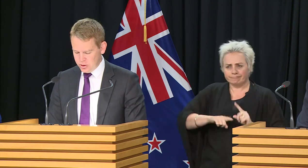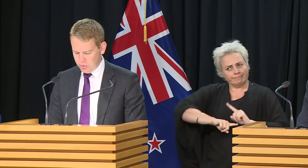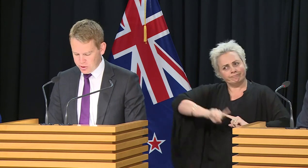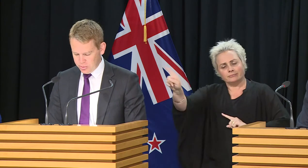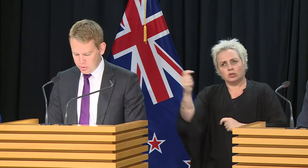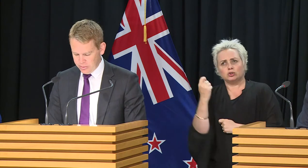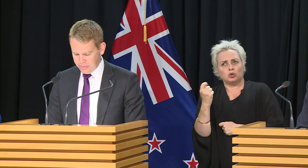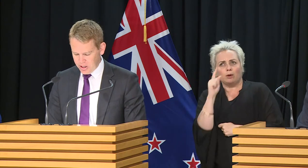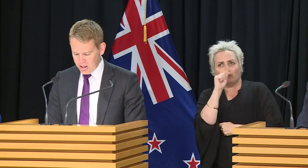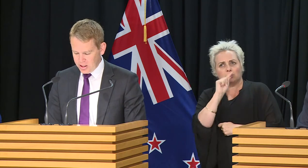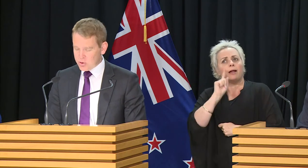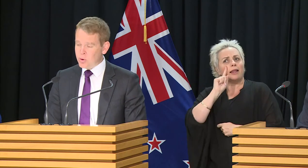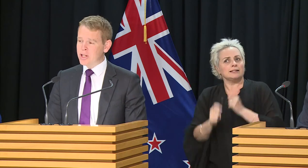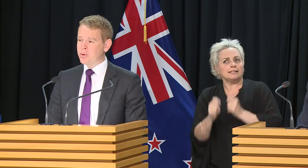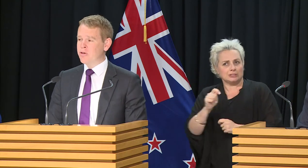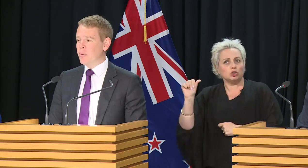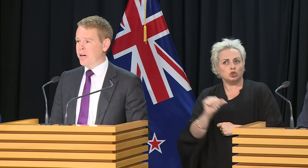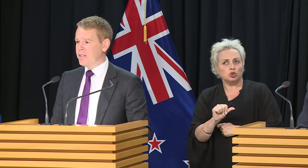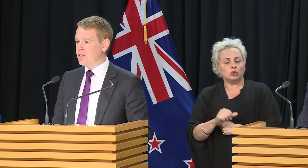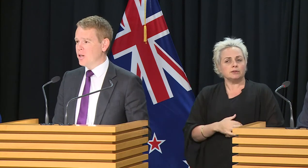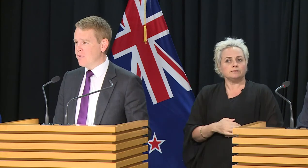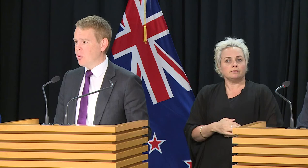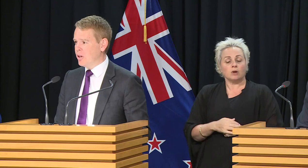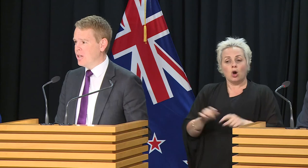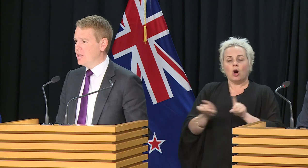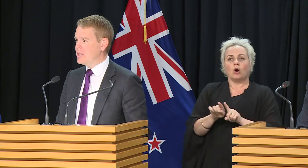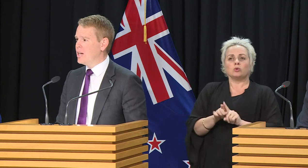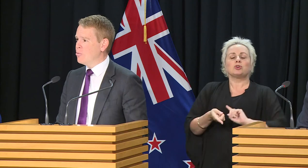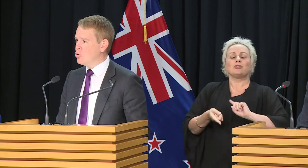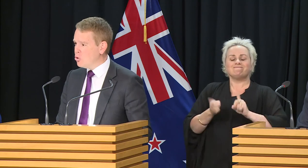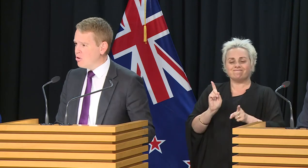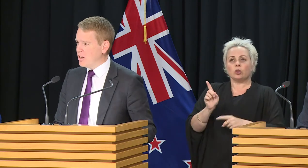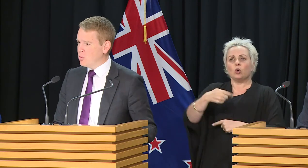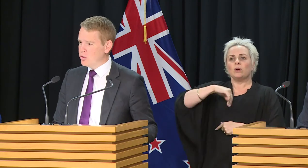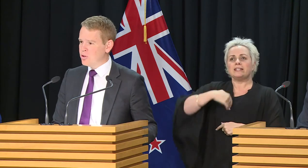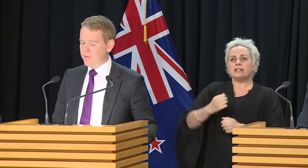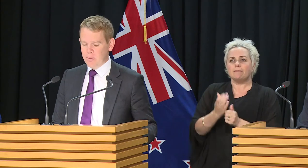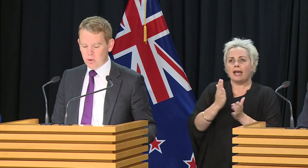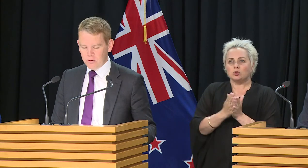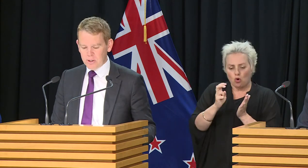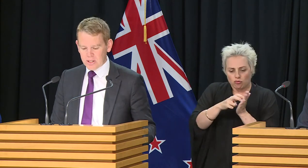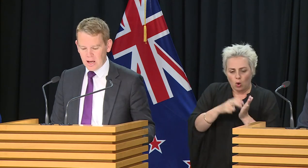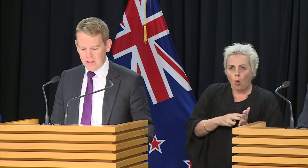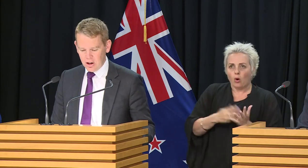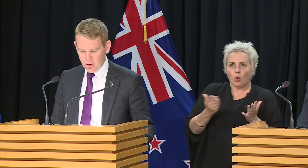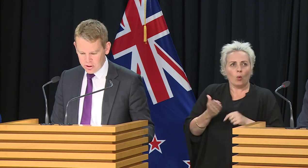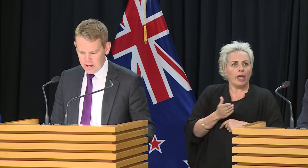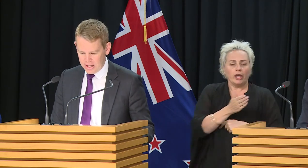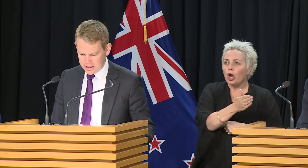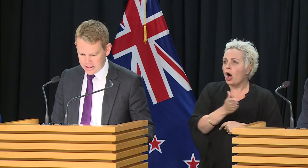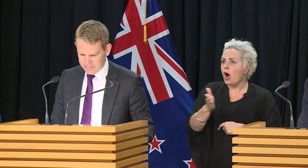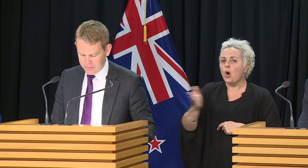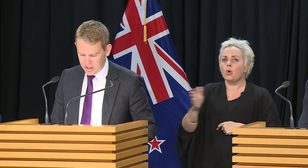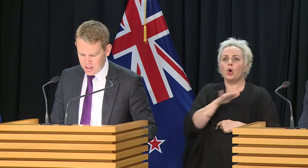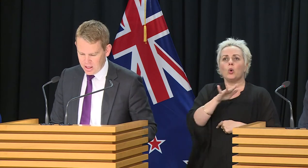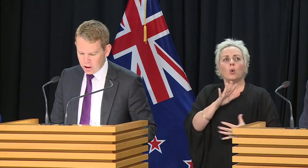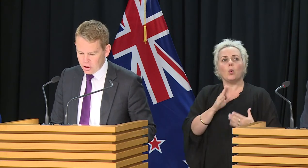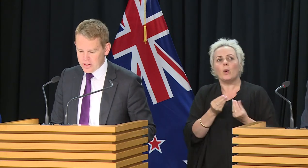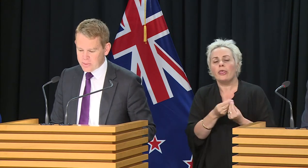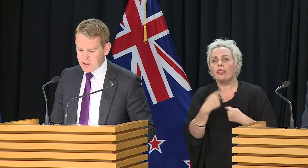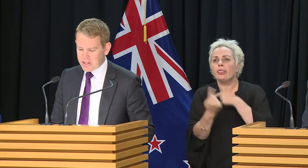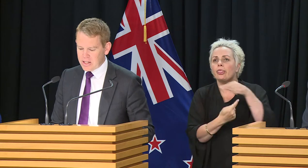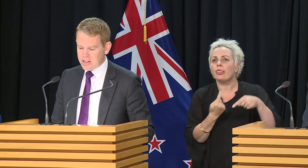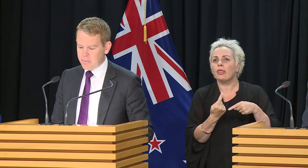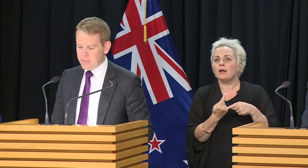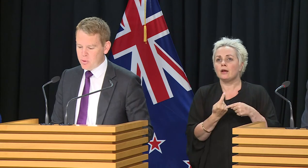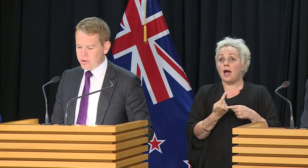as soon as possible. It's also a reminder to everybody to keep good records of their movements and their contacts. An alert